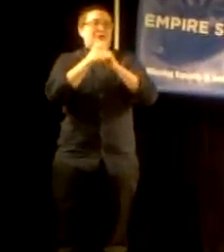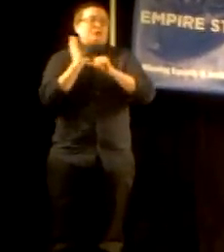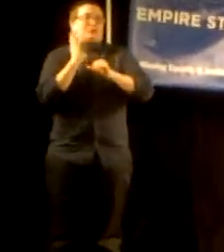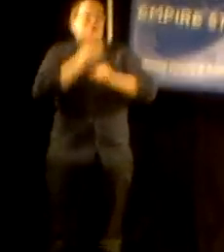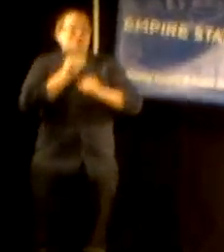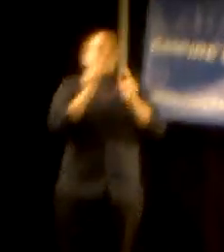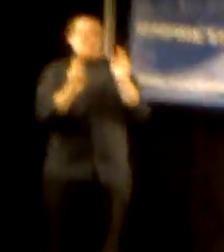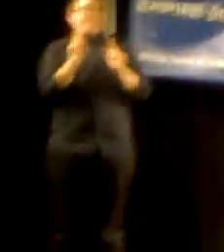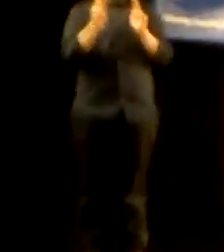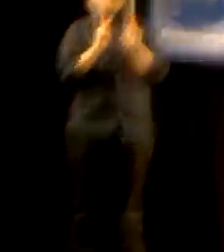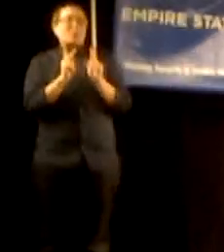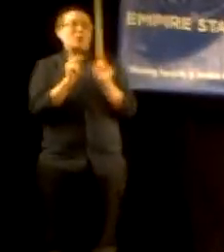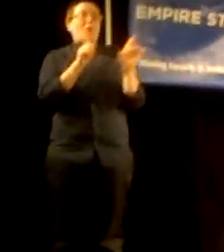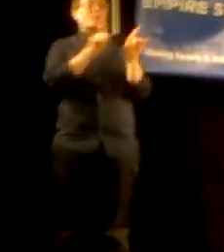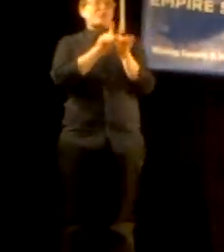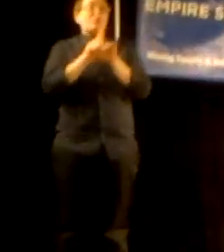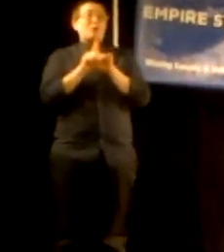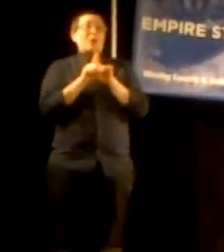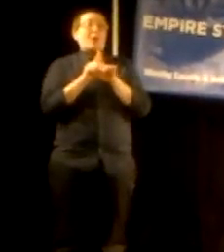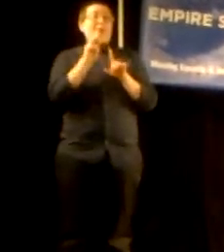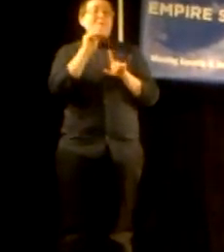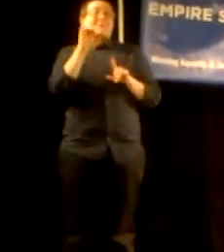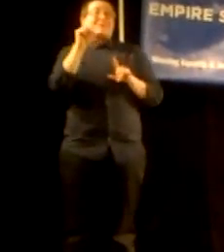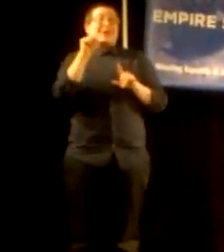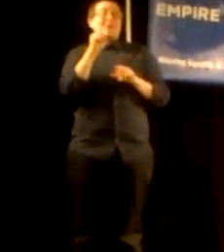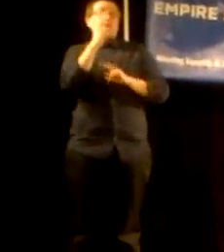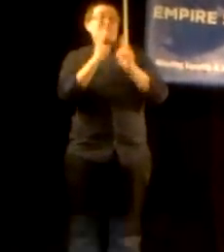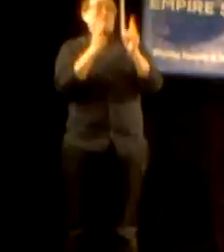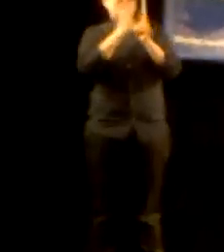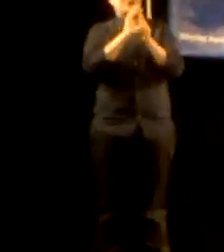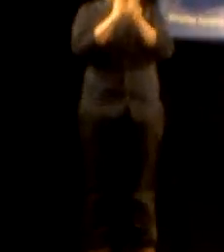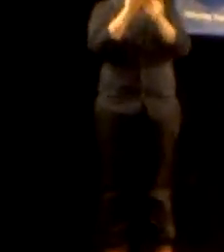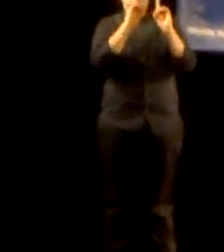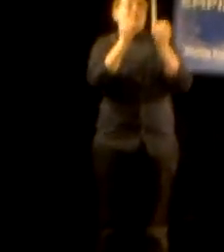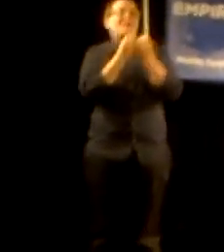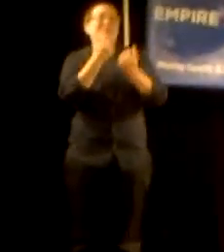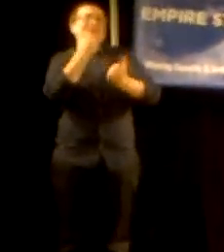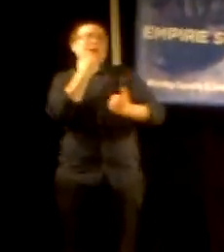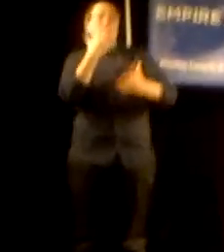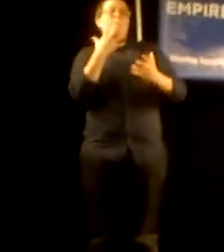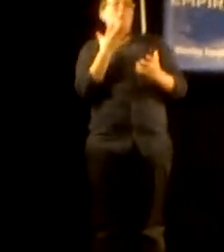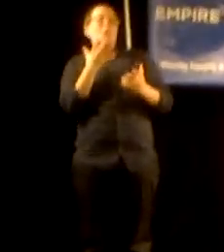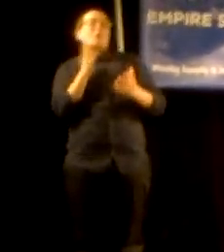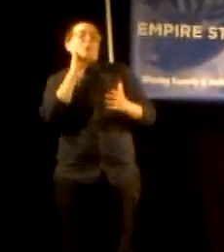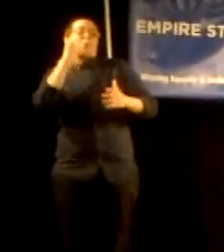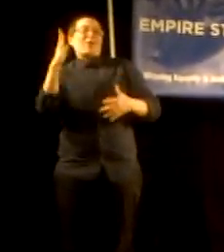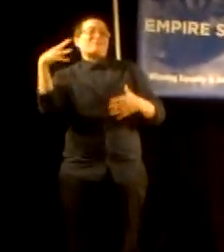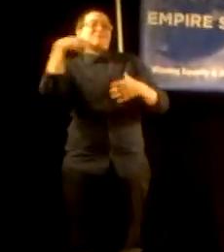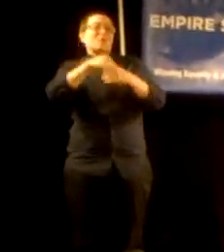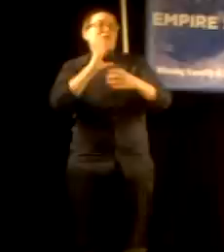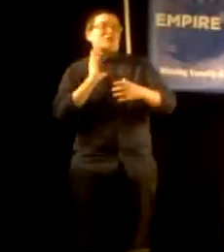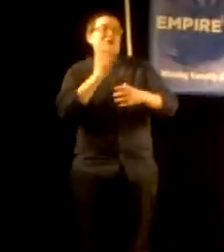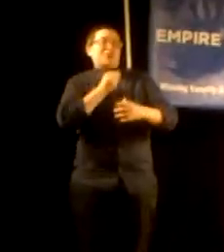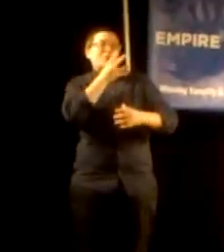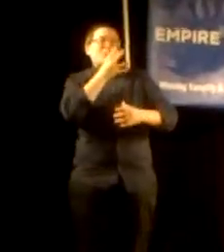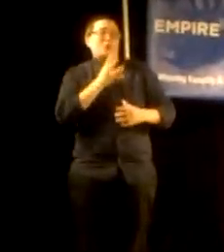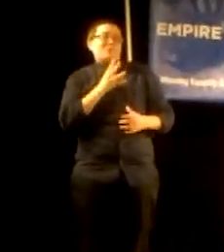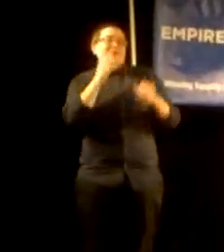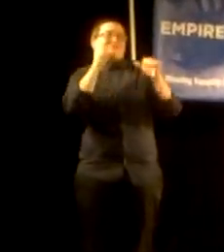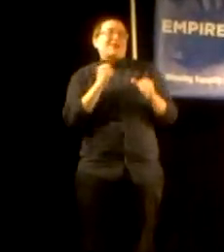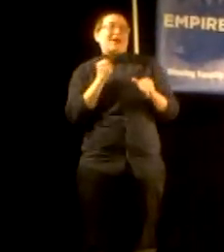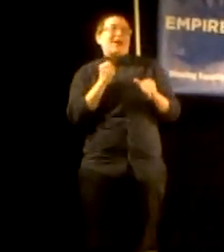Even the Miss Universe organization recently ruled that they will no longer discriminate against transgender women, and we are now